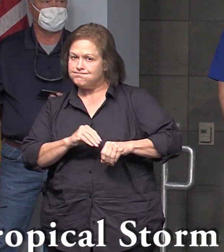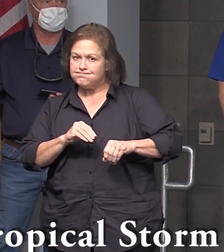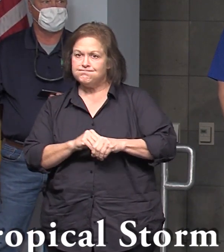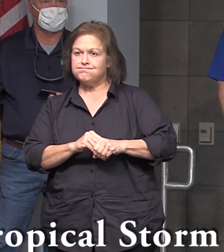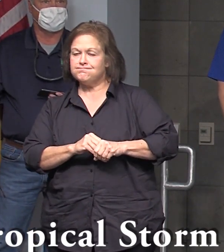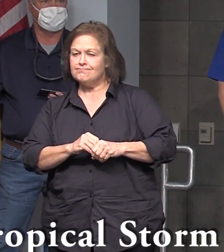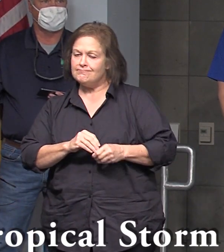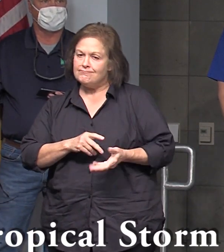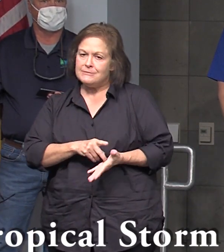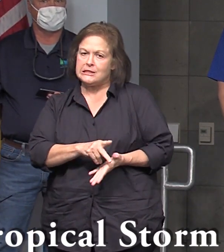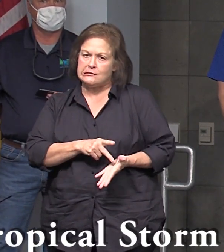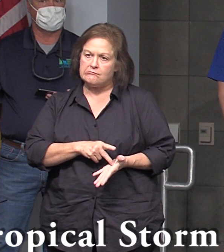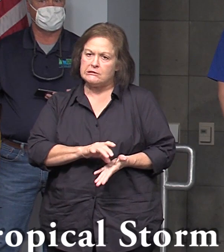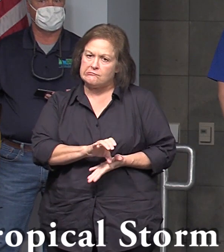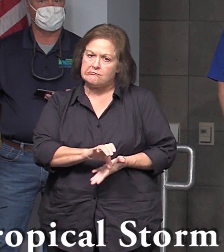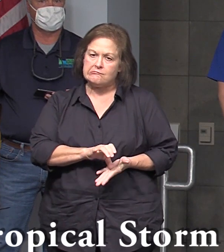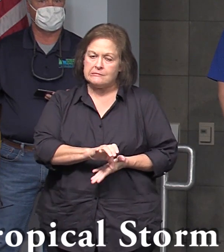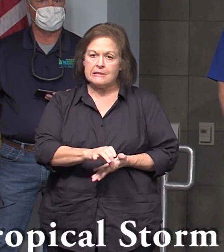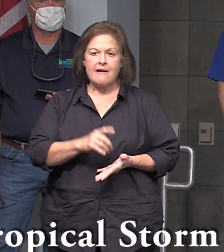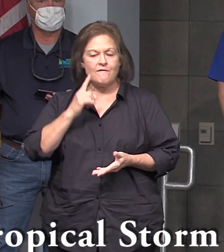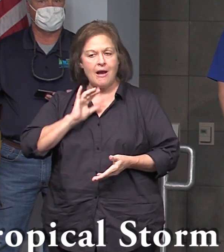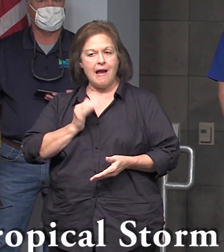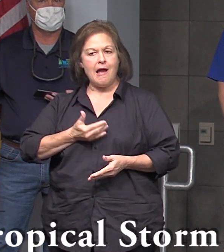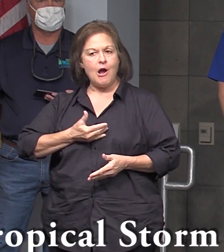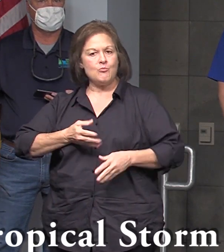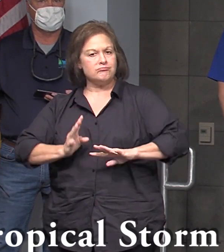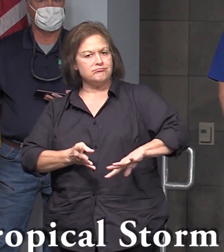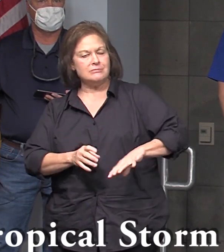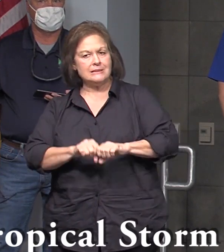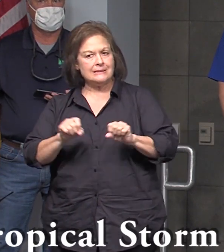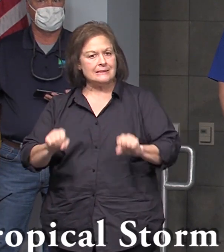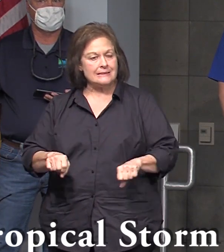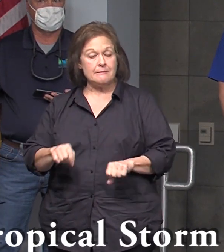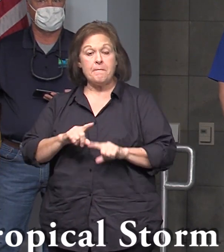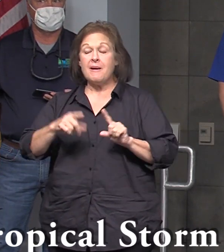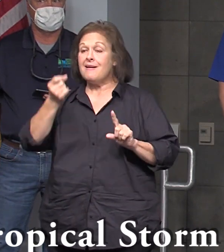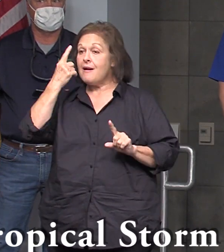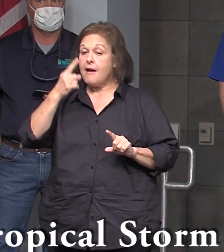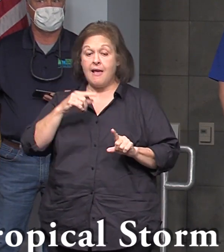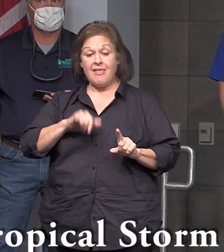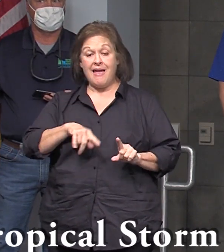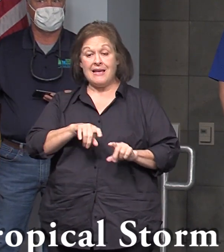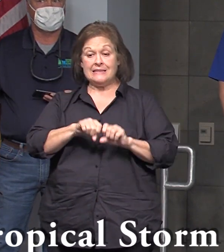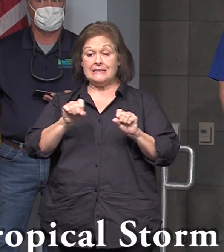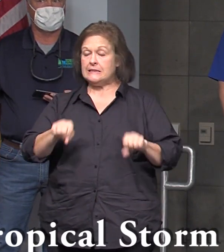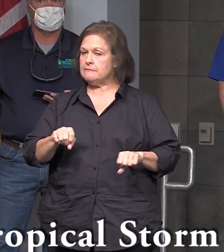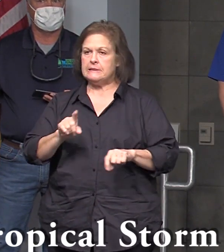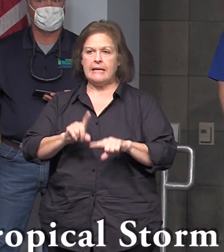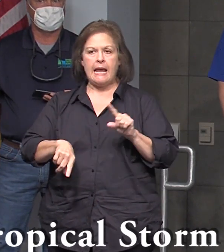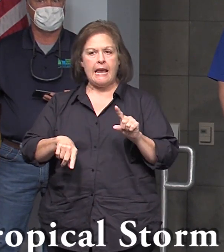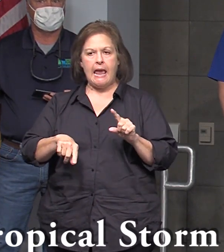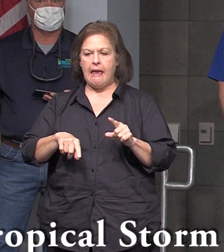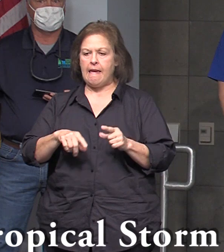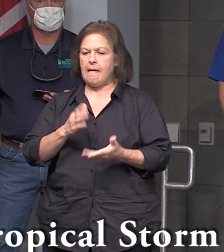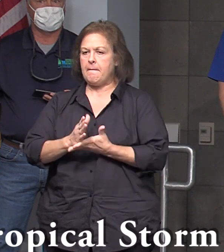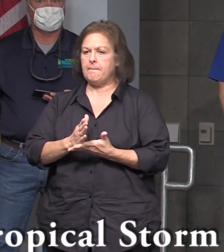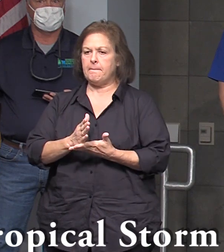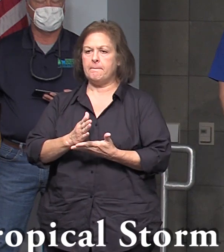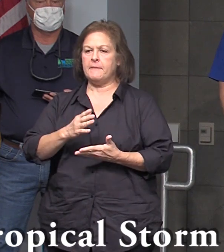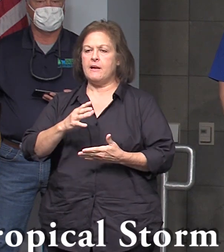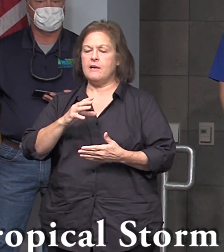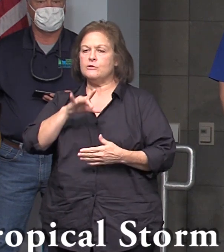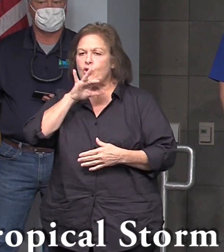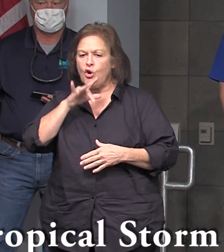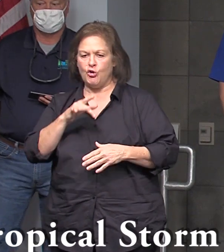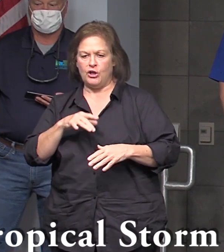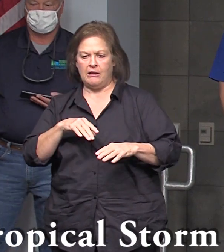but it's to move water. It does not move debris. It does not move leaves. If that stuff is in the system, then it can't move as much water.